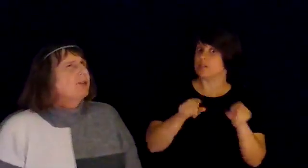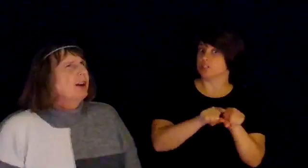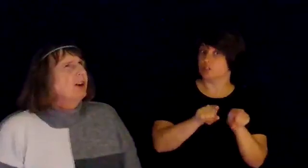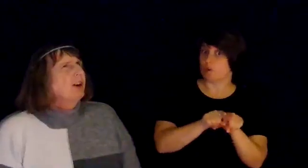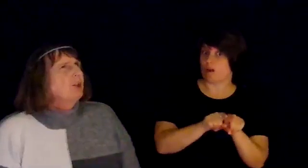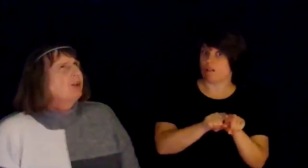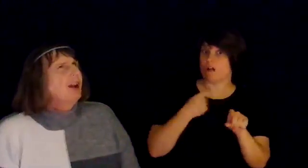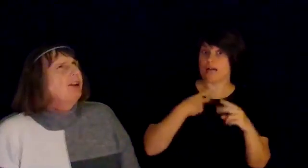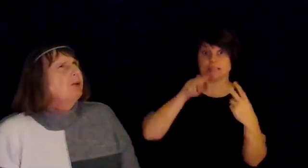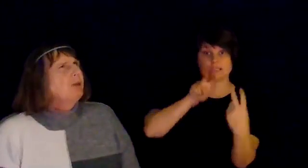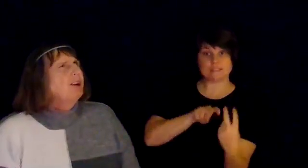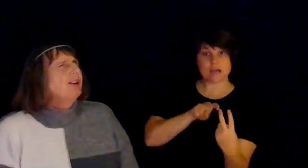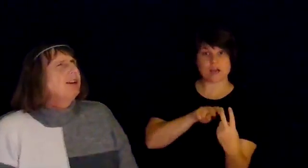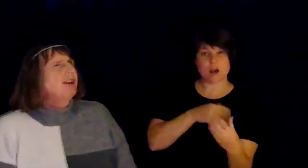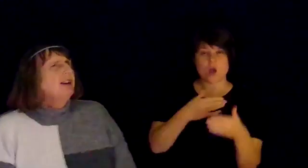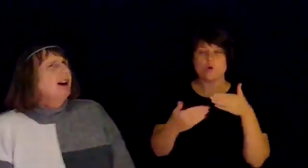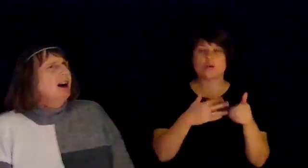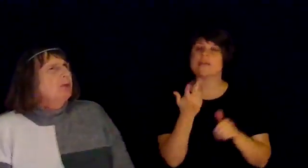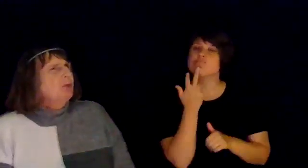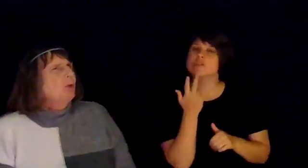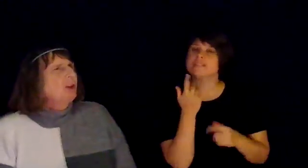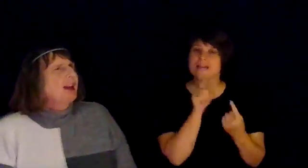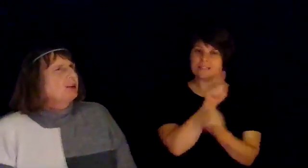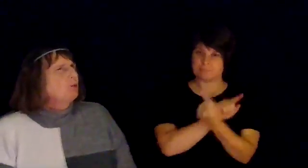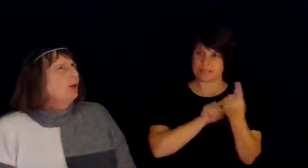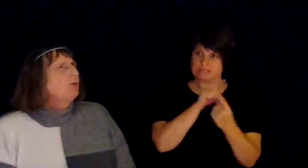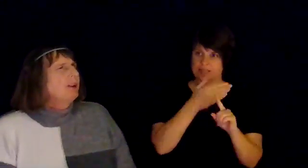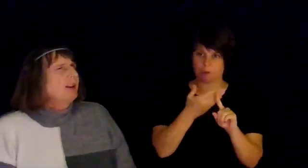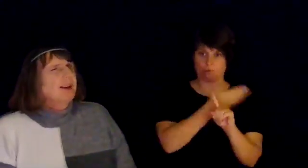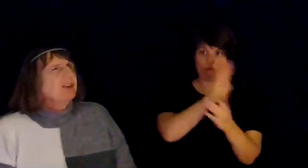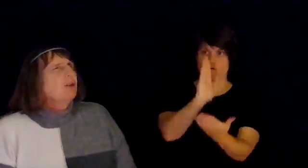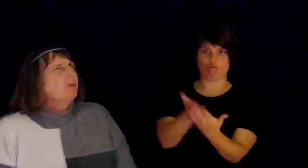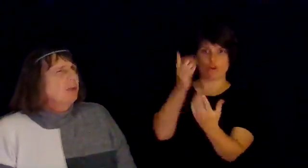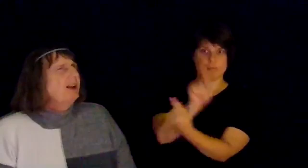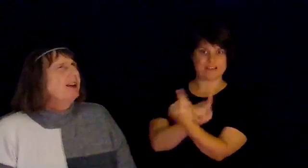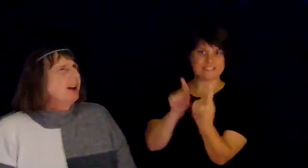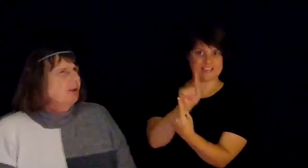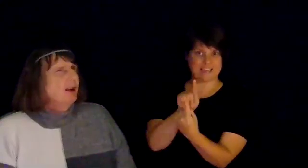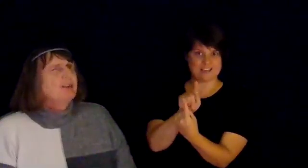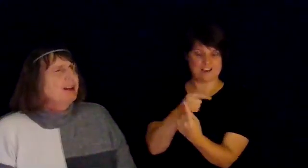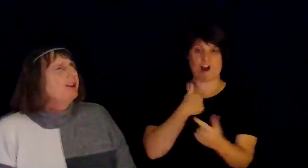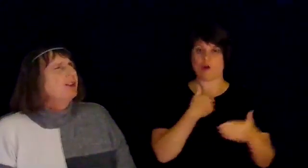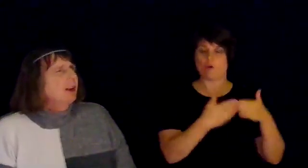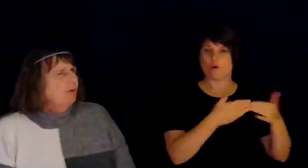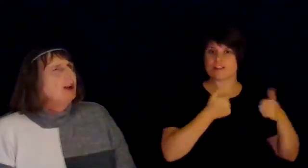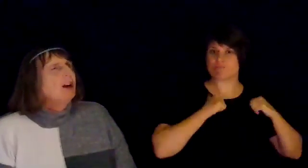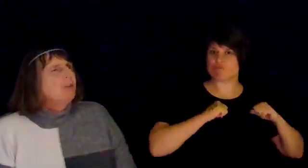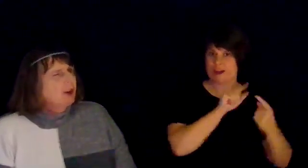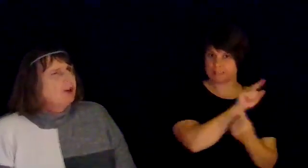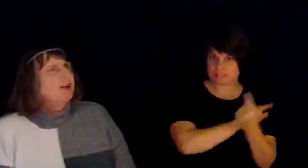a practice run, a pretend meeting before the actual real meeting, that's a big help. That really